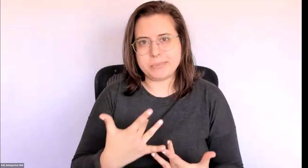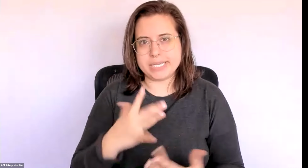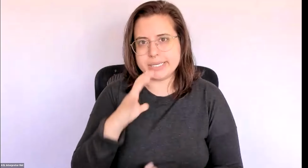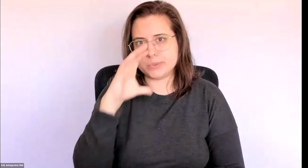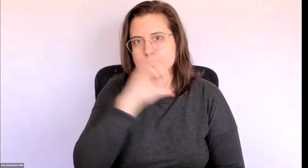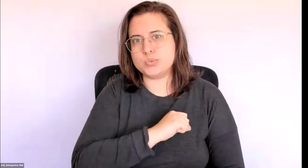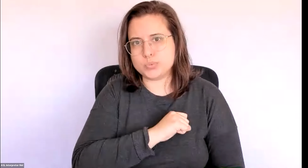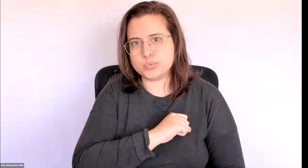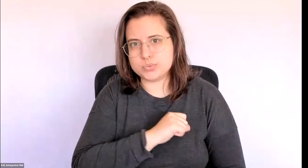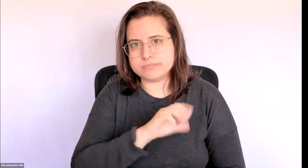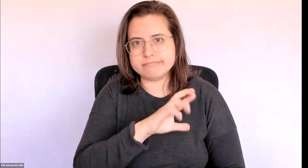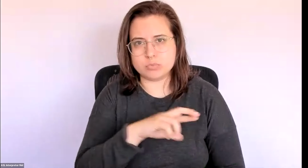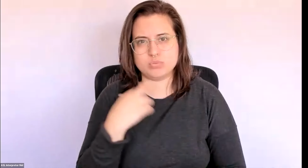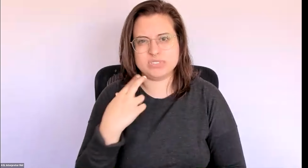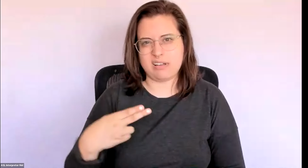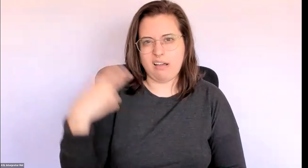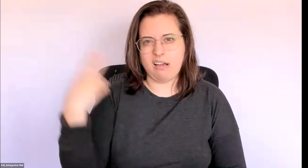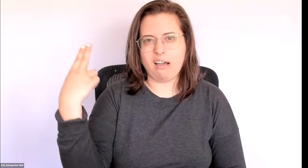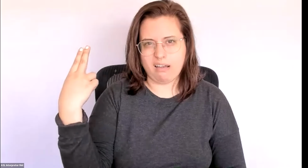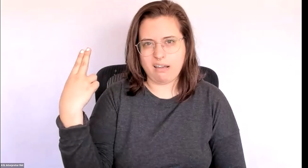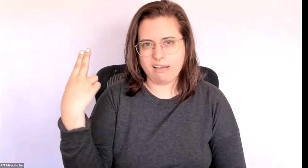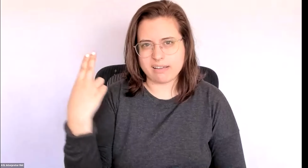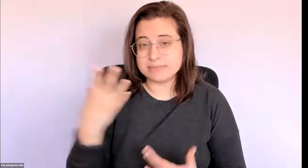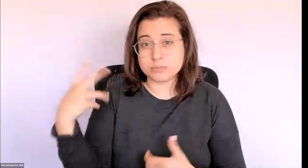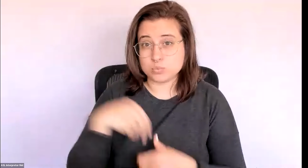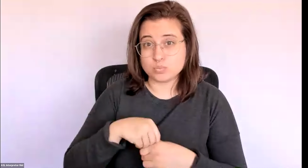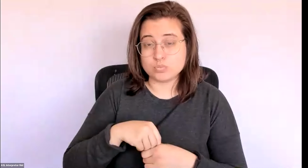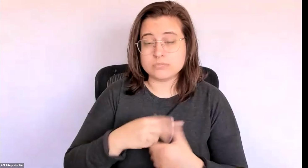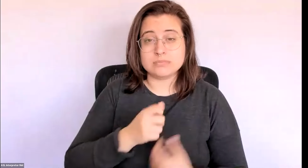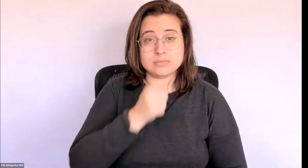This group includes women with very dense breasts,